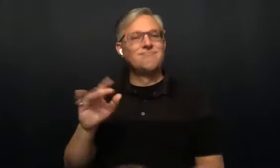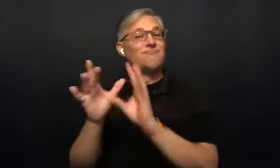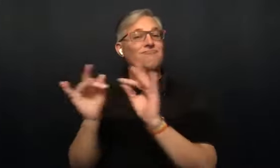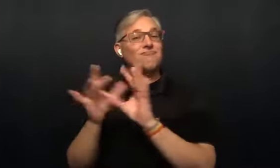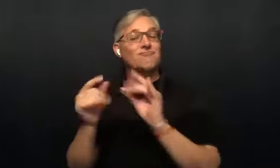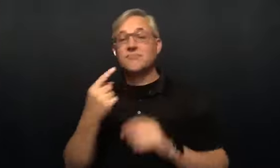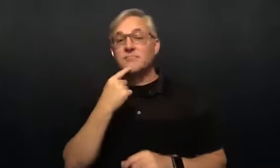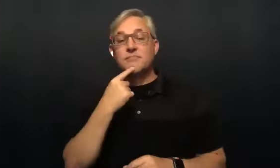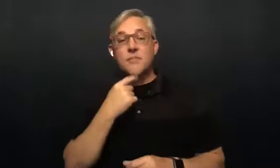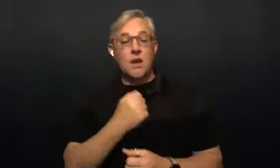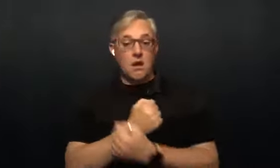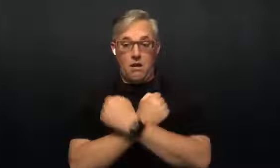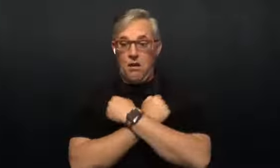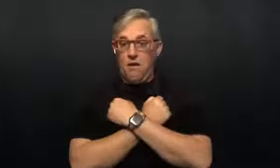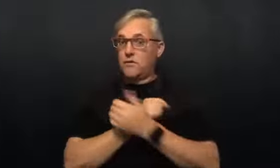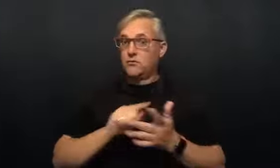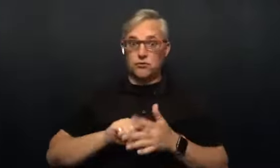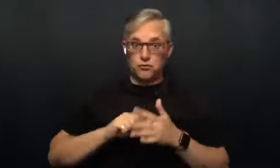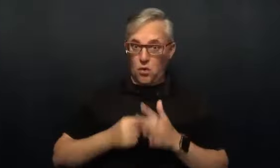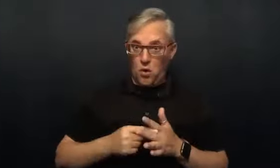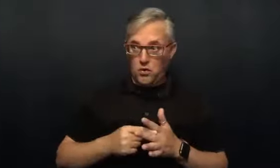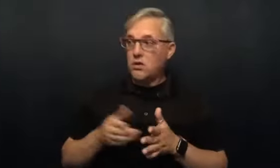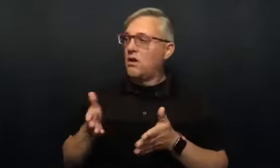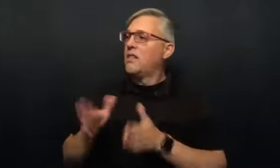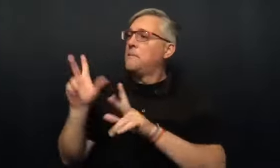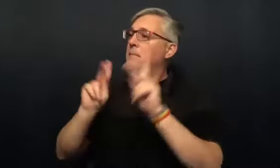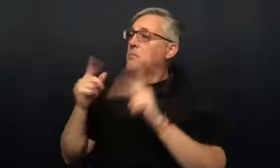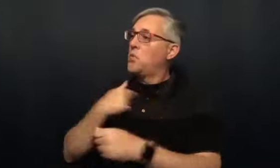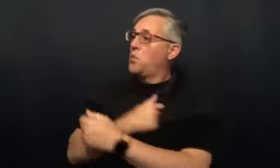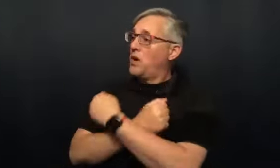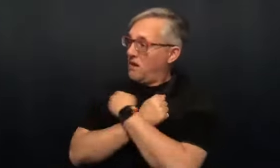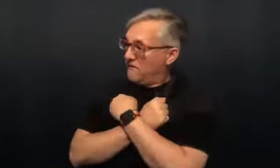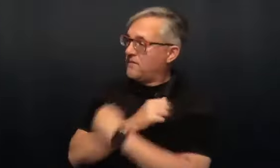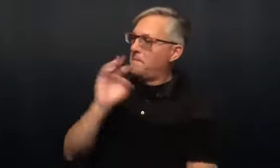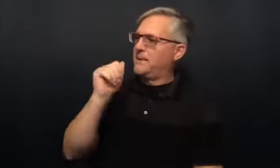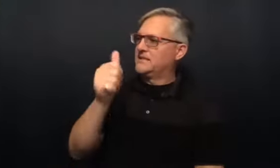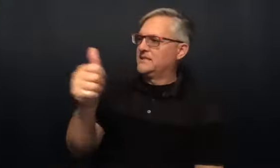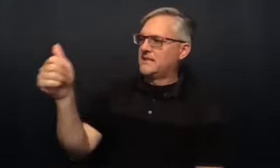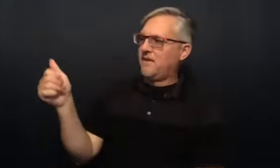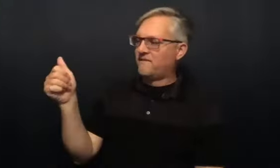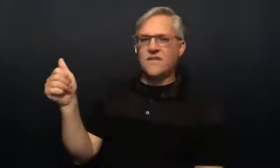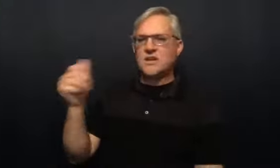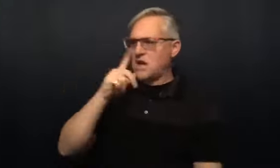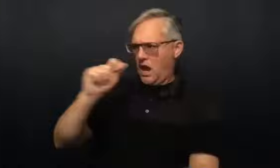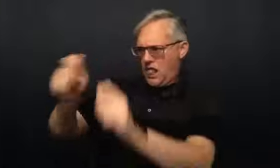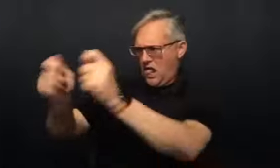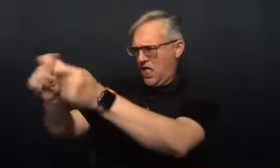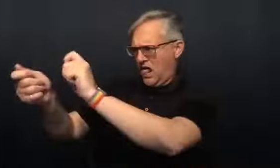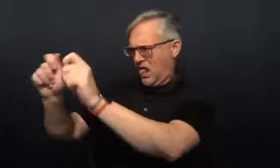is to let those we love be perfectly themselves and not twist them to fit our own image. Otherwise,